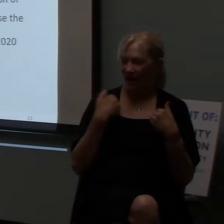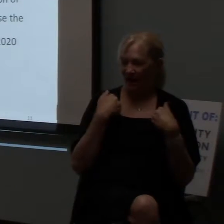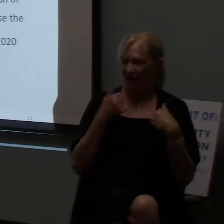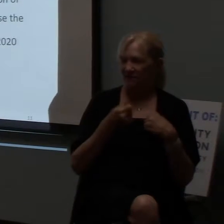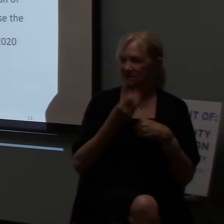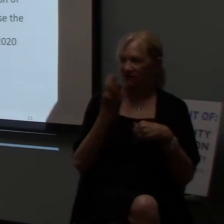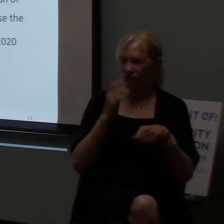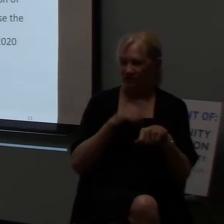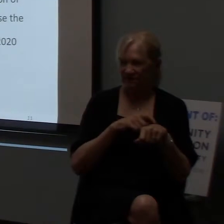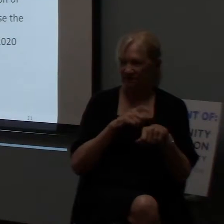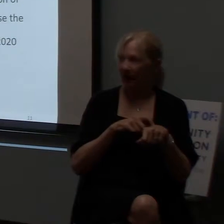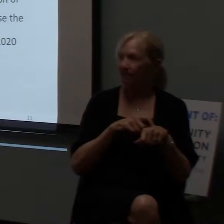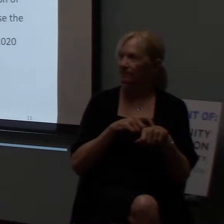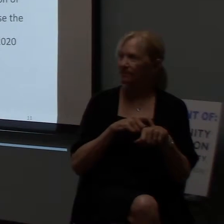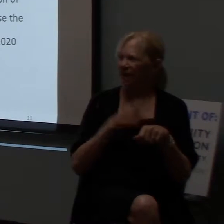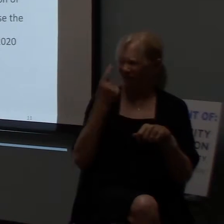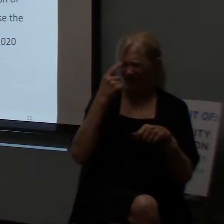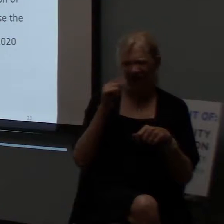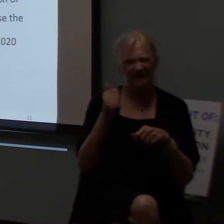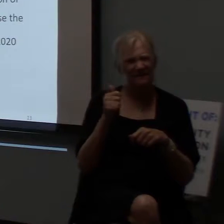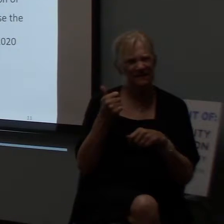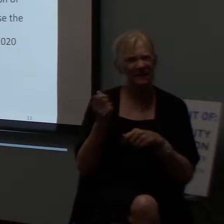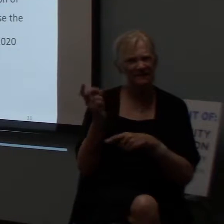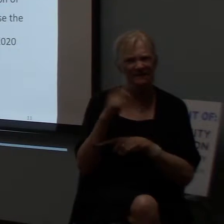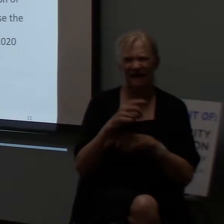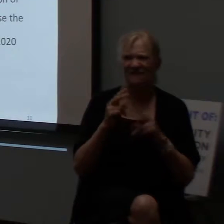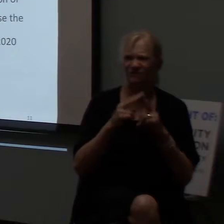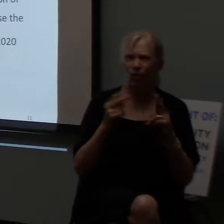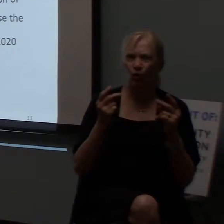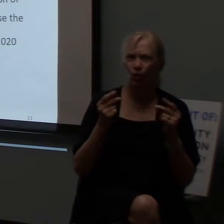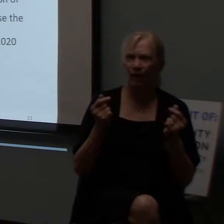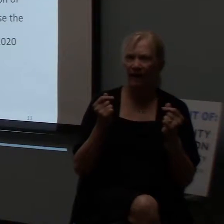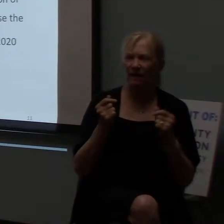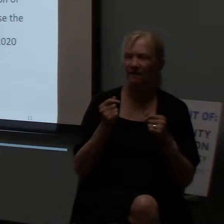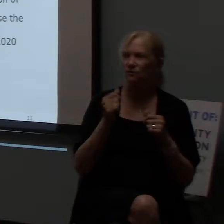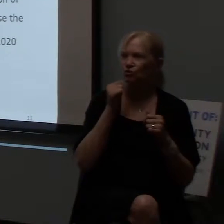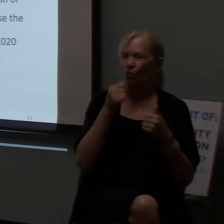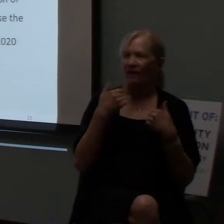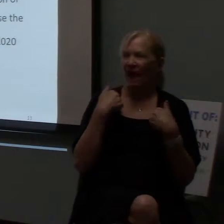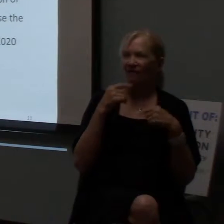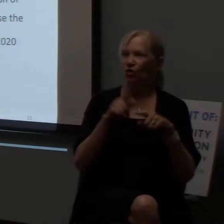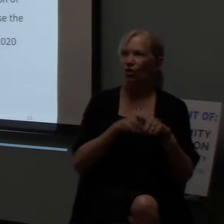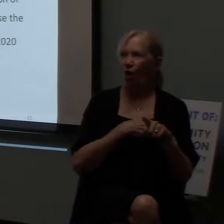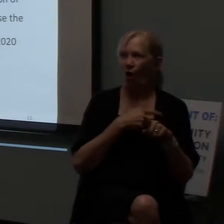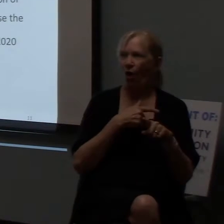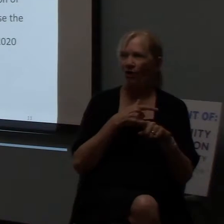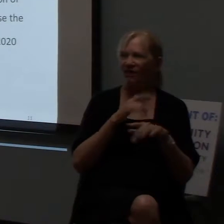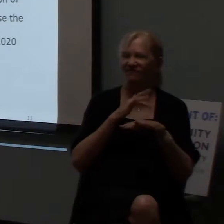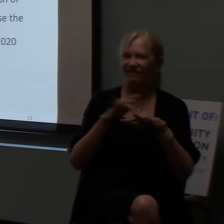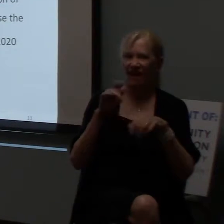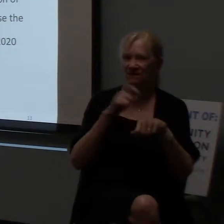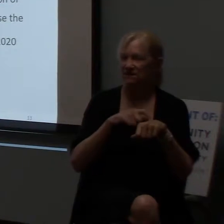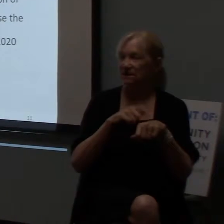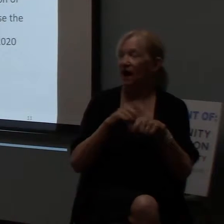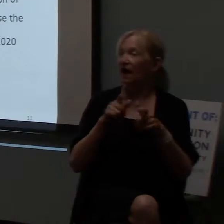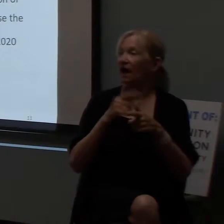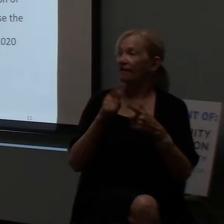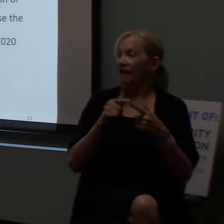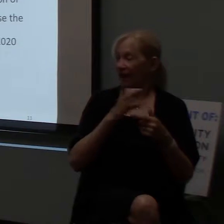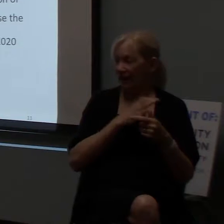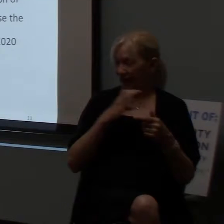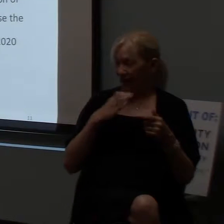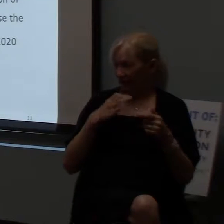times, I believe it's 10 days. It's very quick. So we don't really have very long vacancy. And then the commissioners,